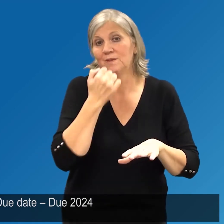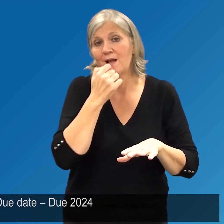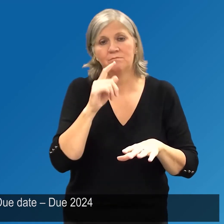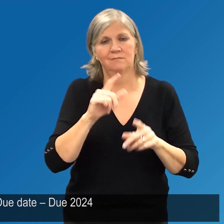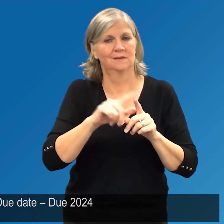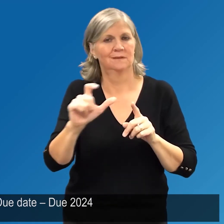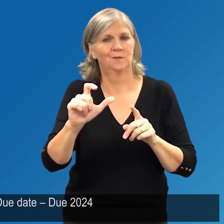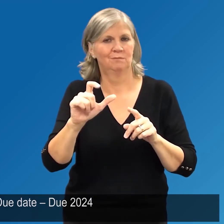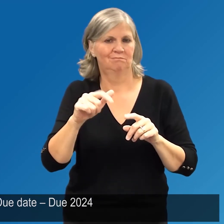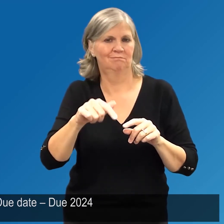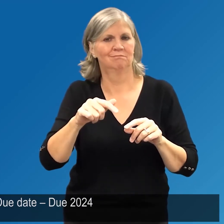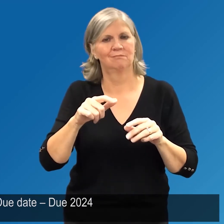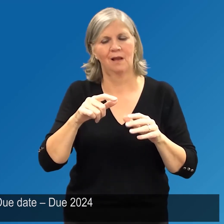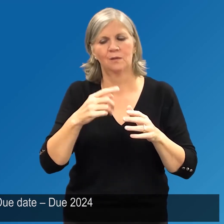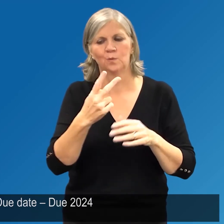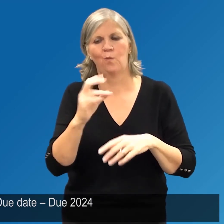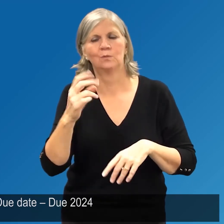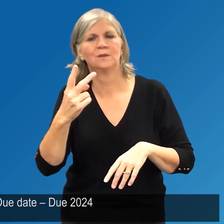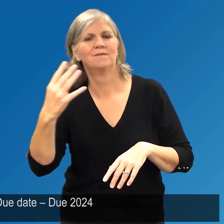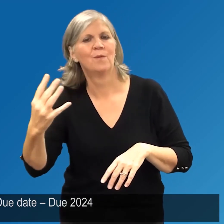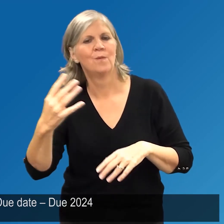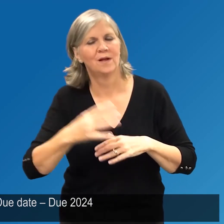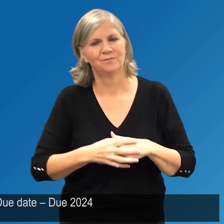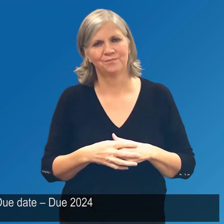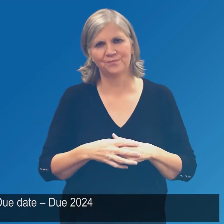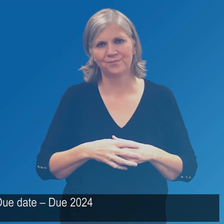Due date December 2024.